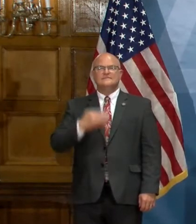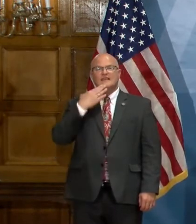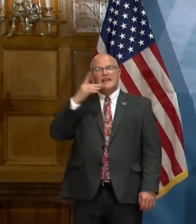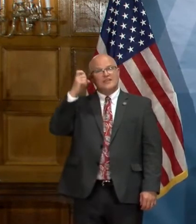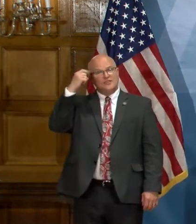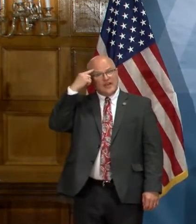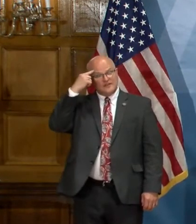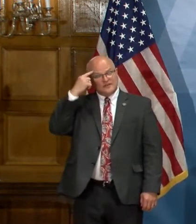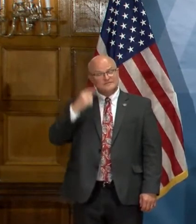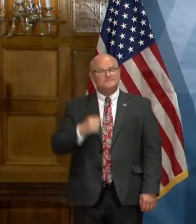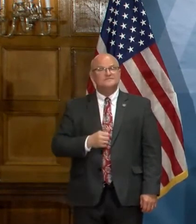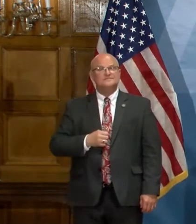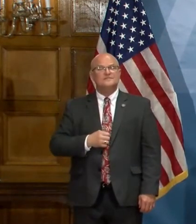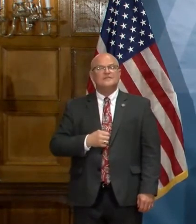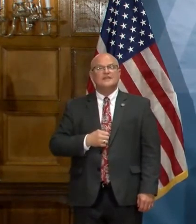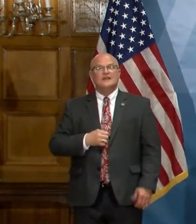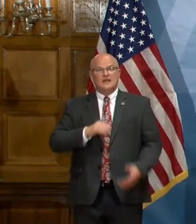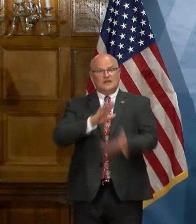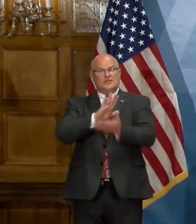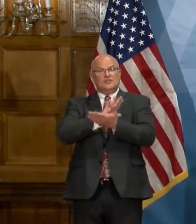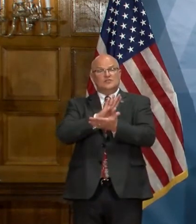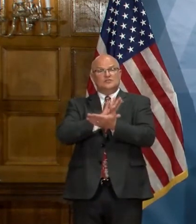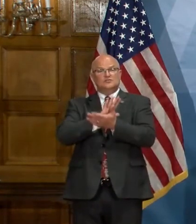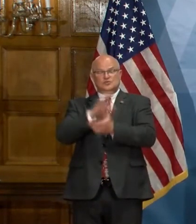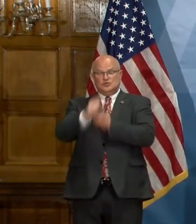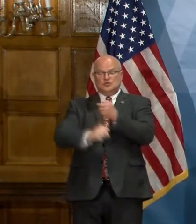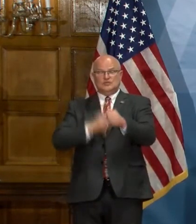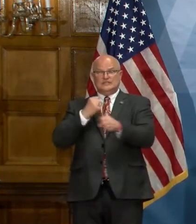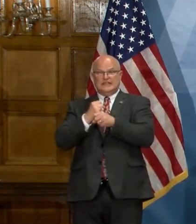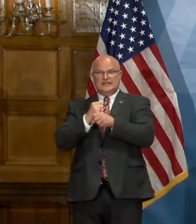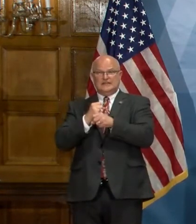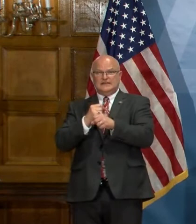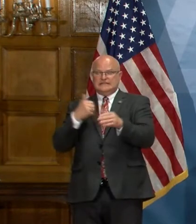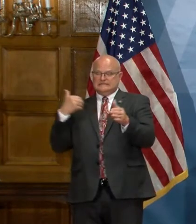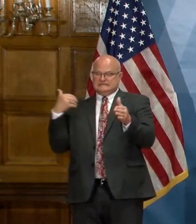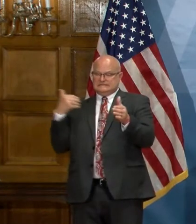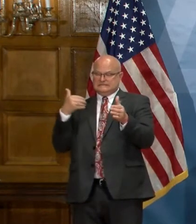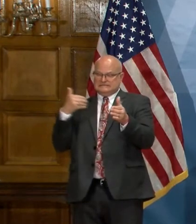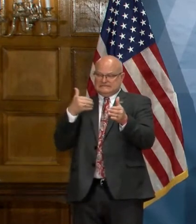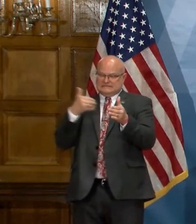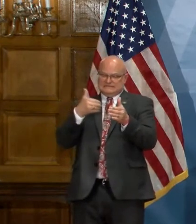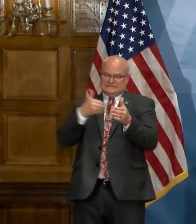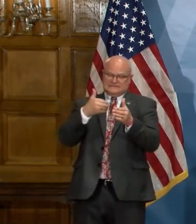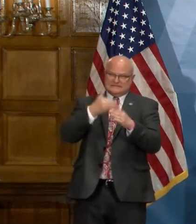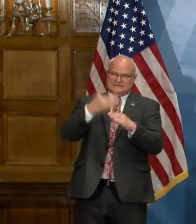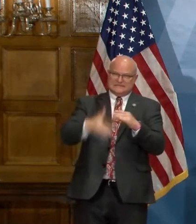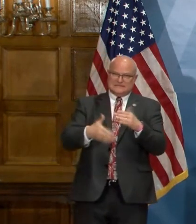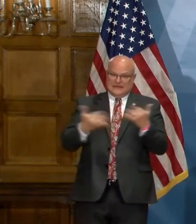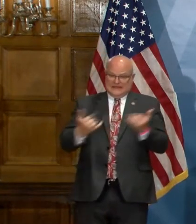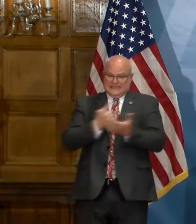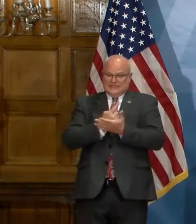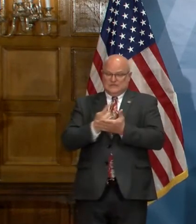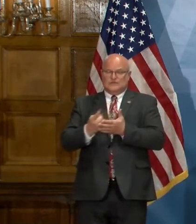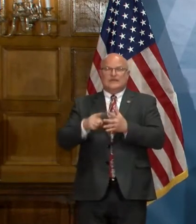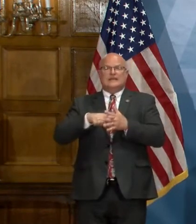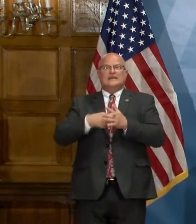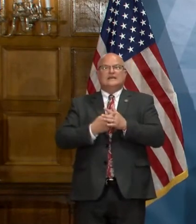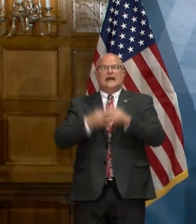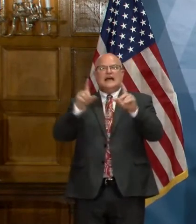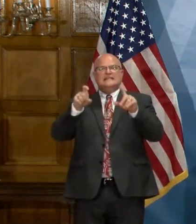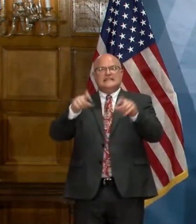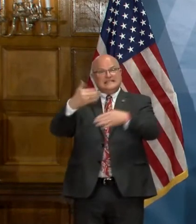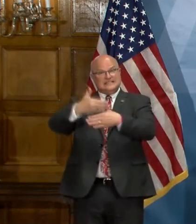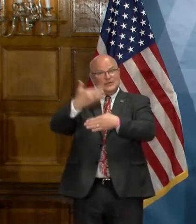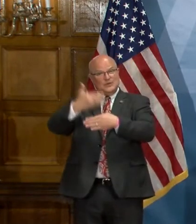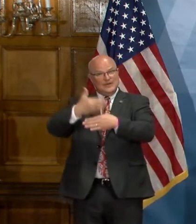Thank you, Governor. The school year is beginning to wind down. This week marks the beginning of our testing